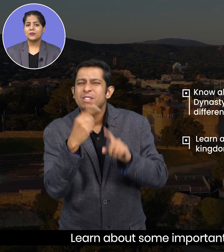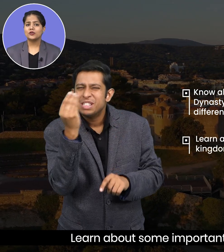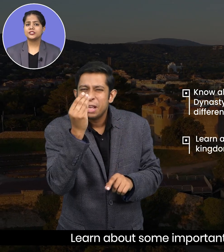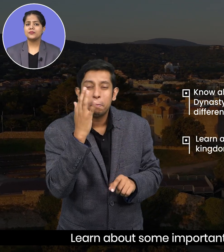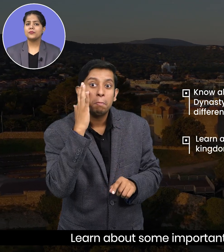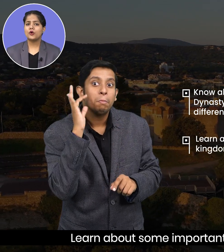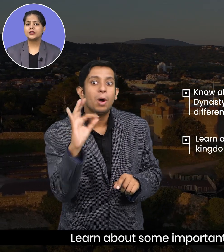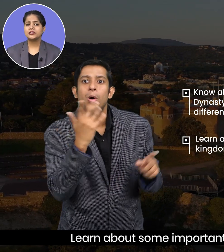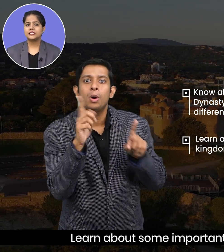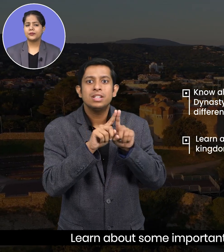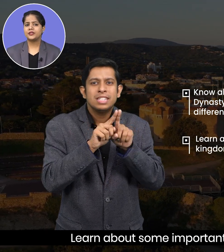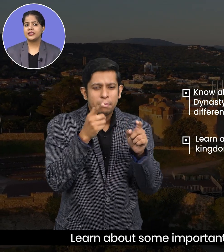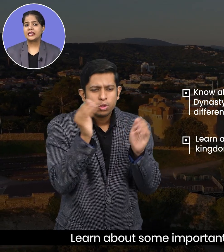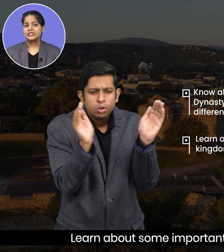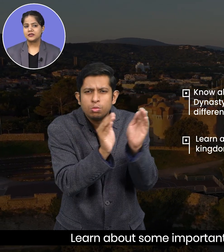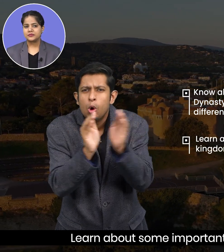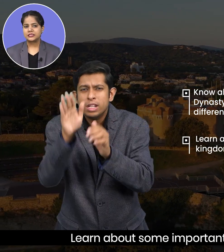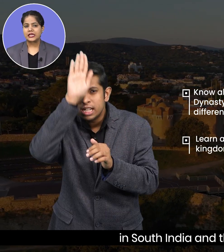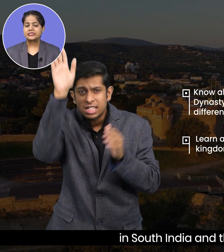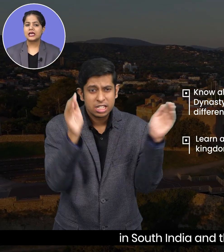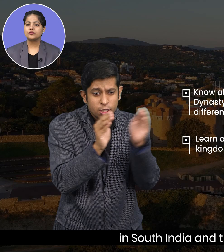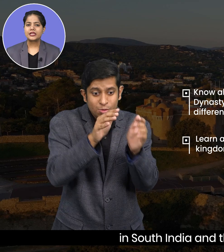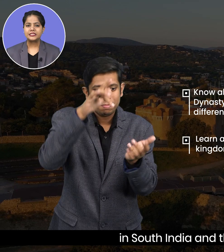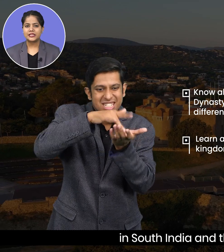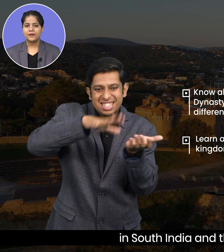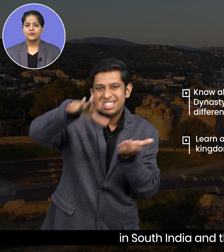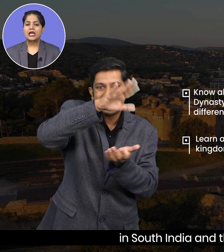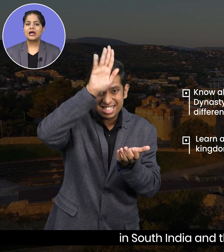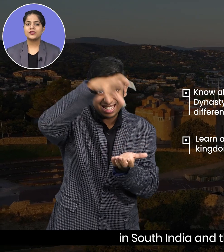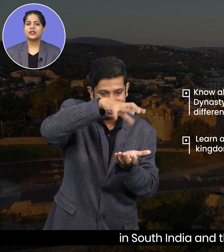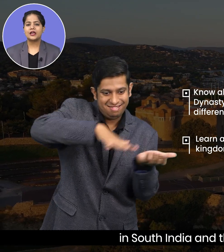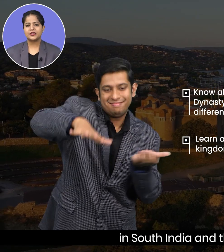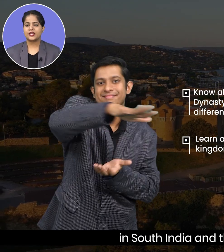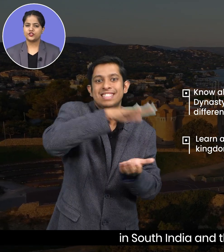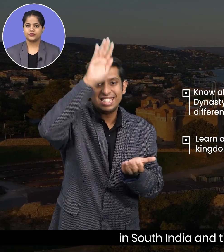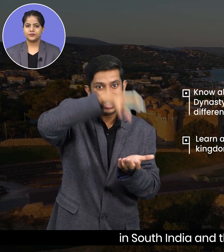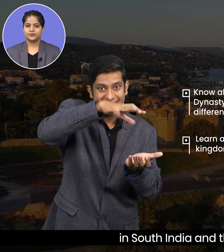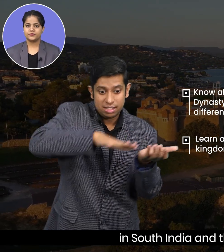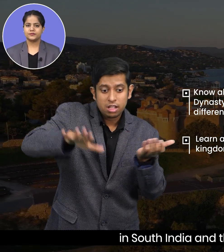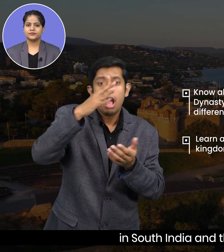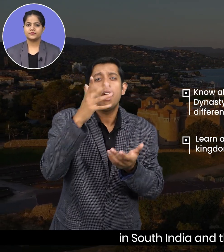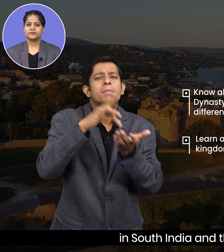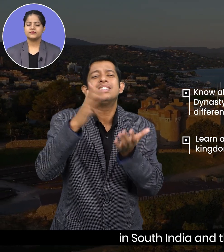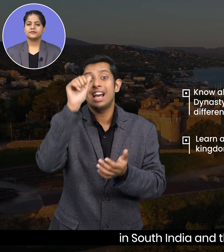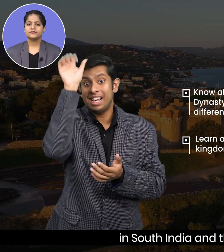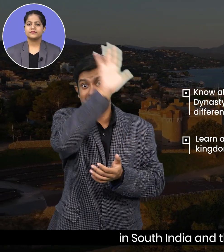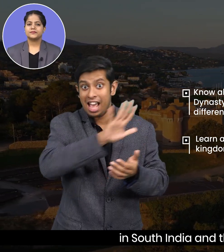Learn about some important contemporary kingdoms in South India and their architecture.